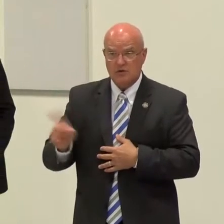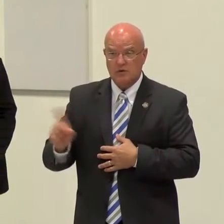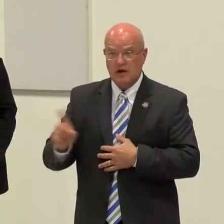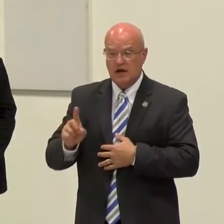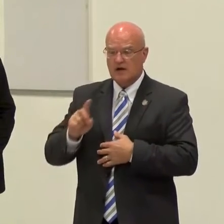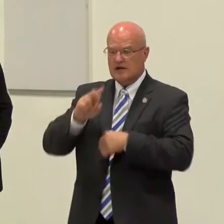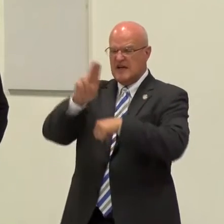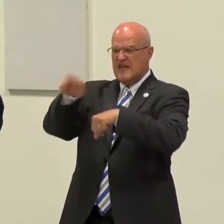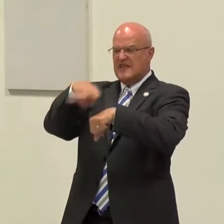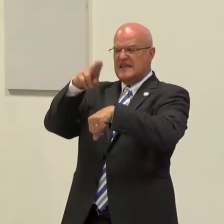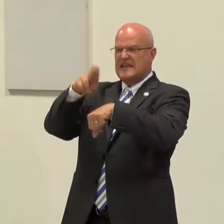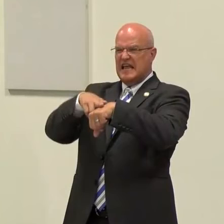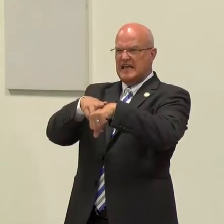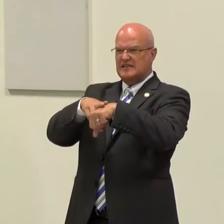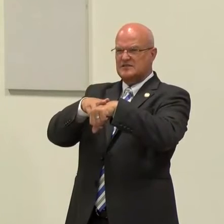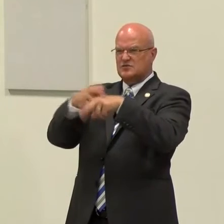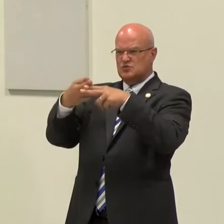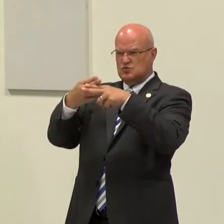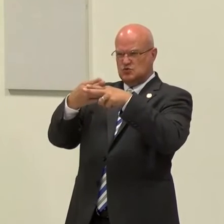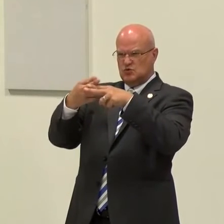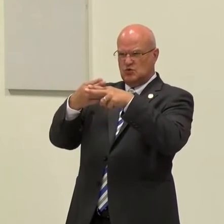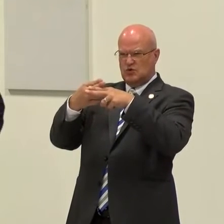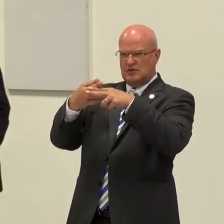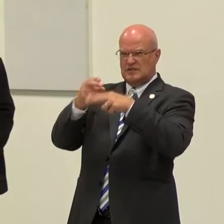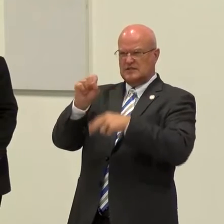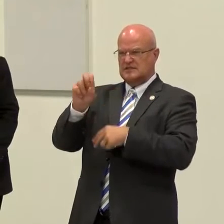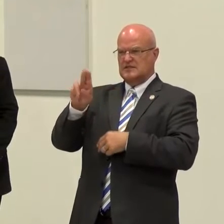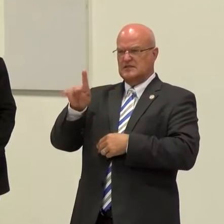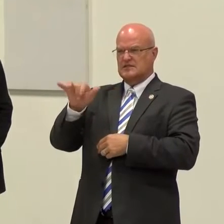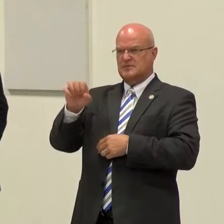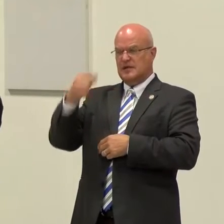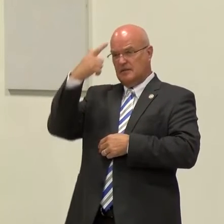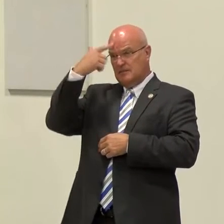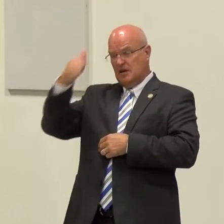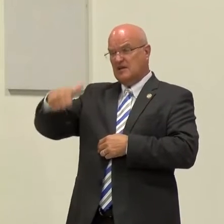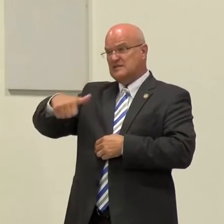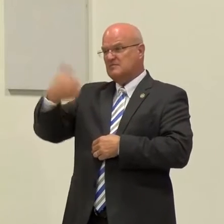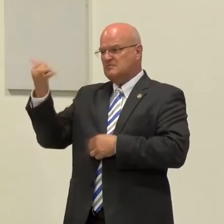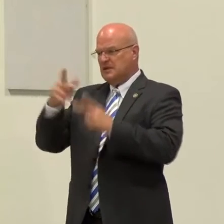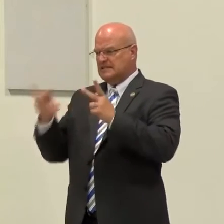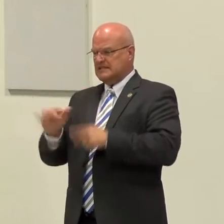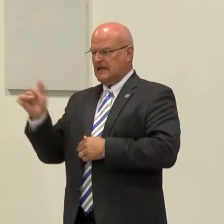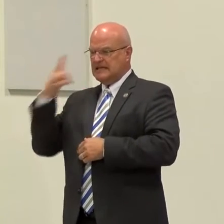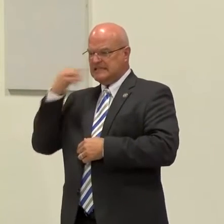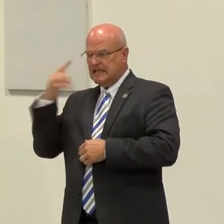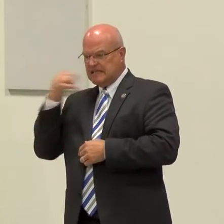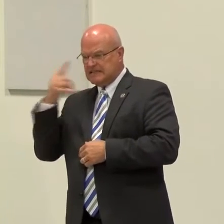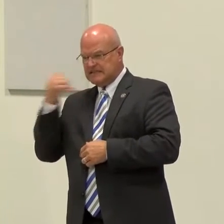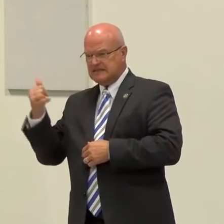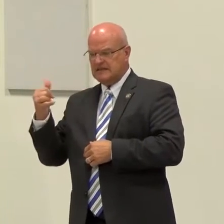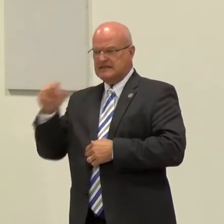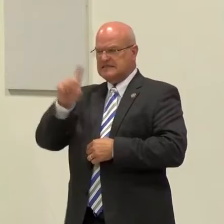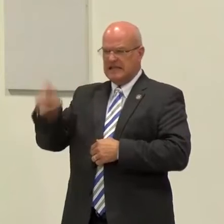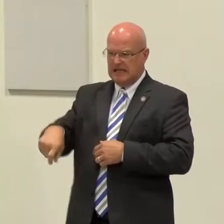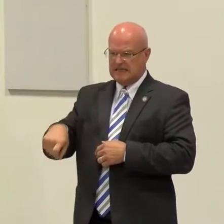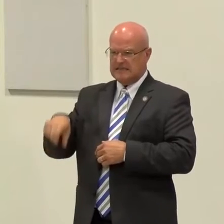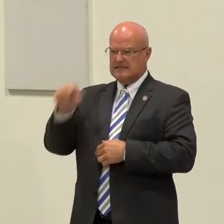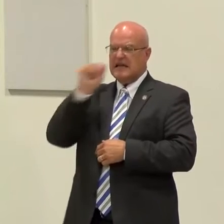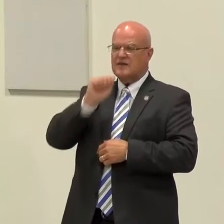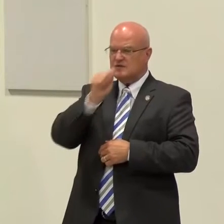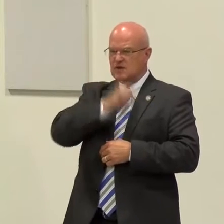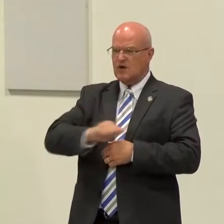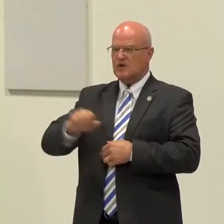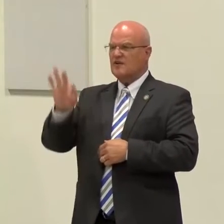the national shortage because of the high population states of Texas, of California, Arizona,